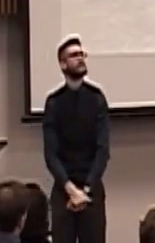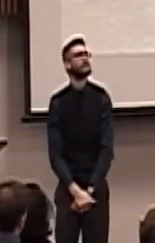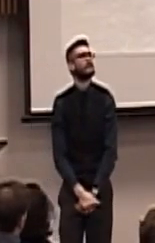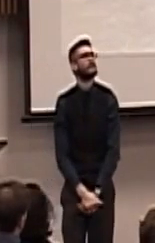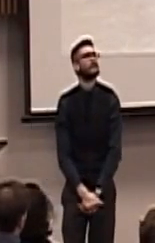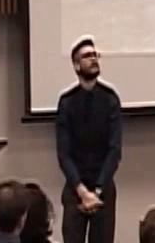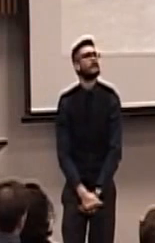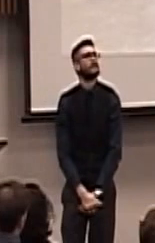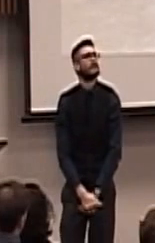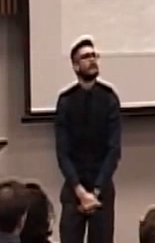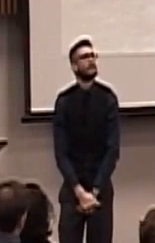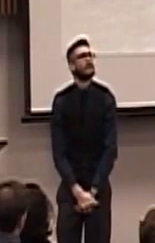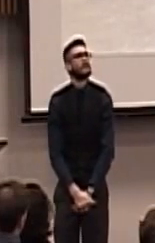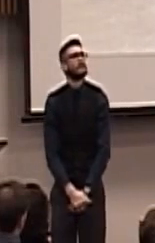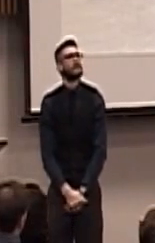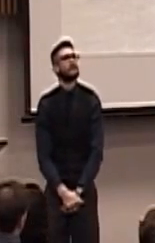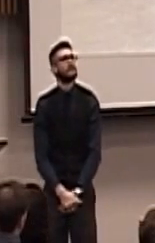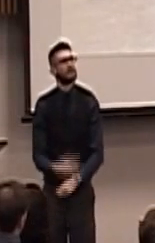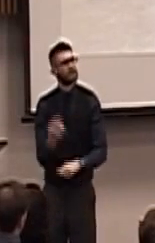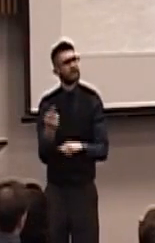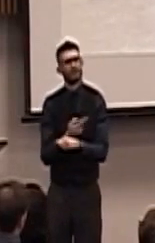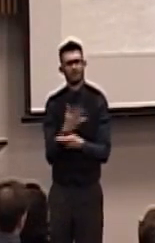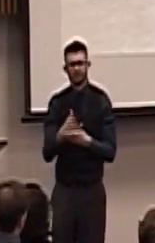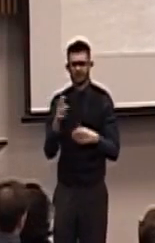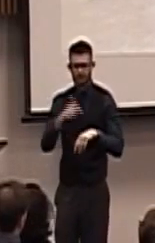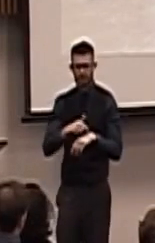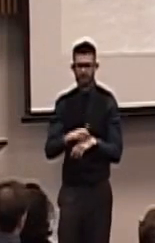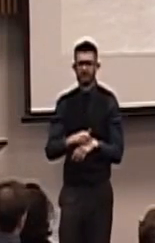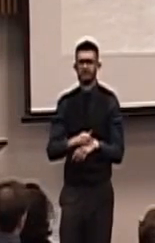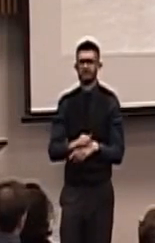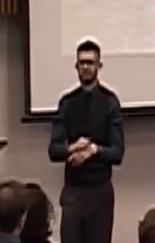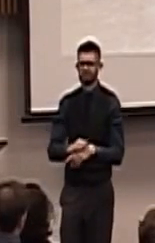Spent a good bit of time after that training about